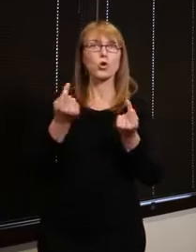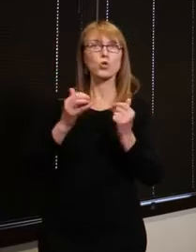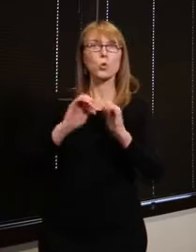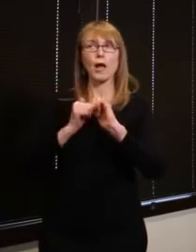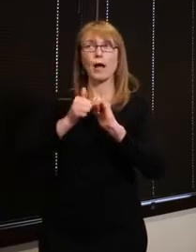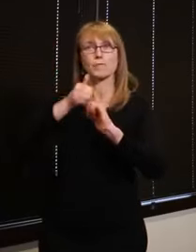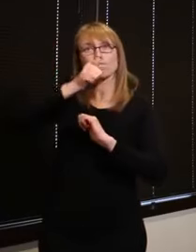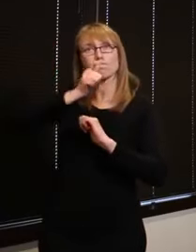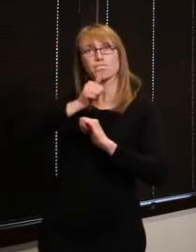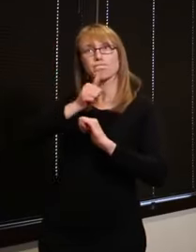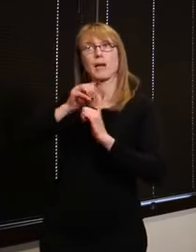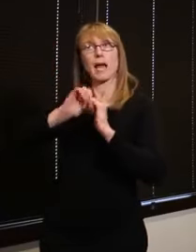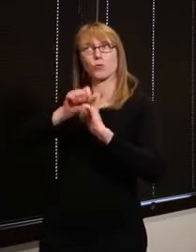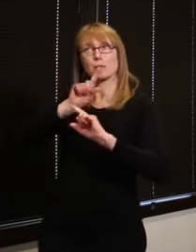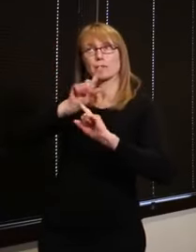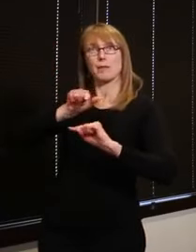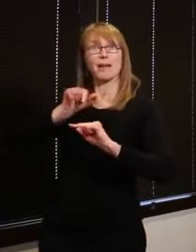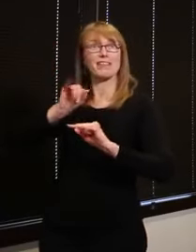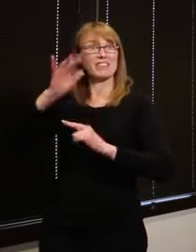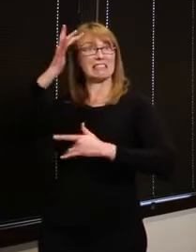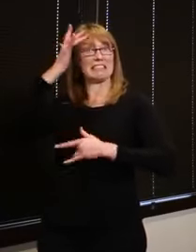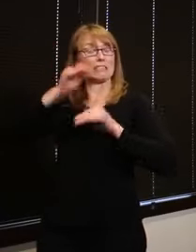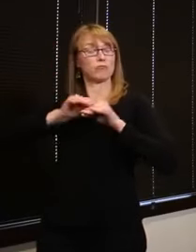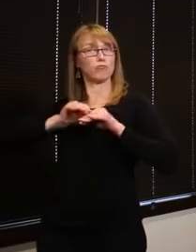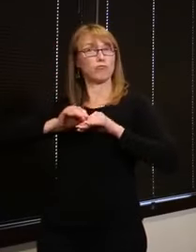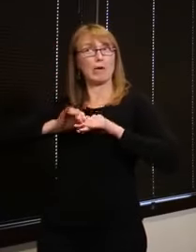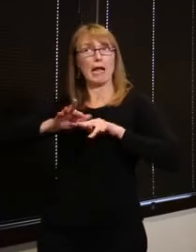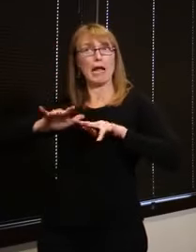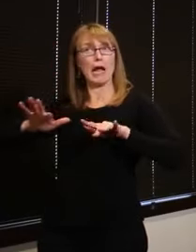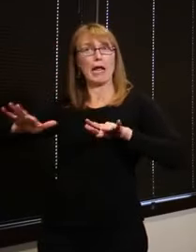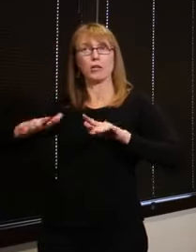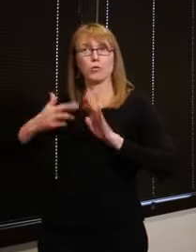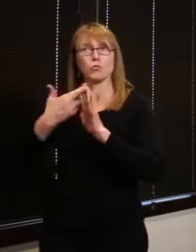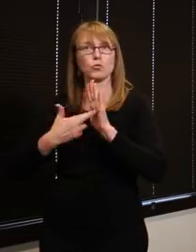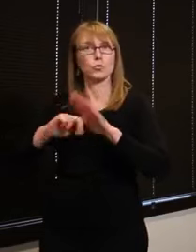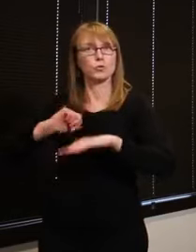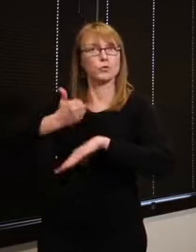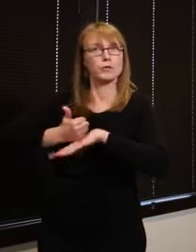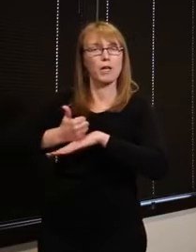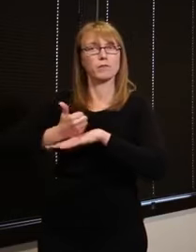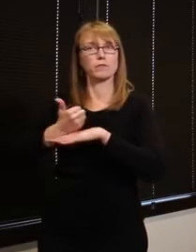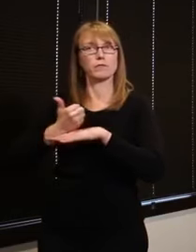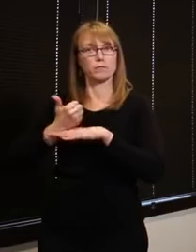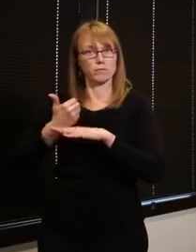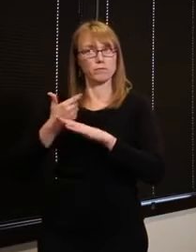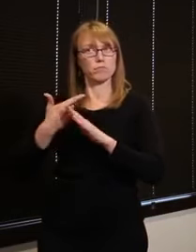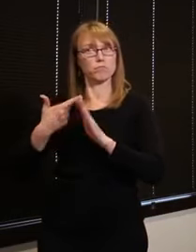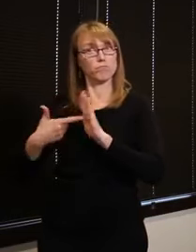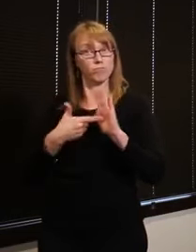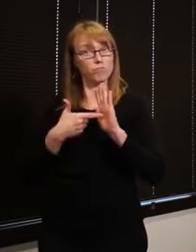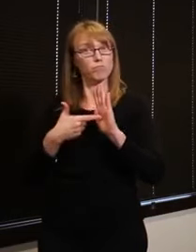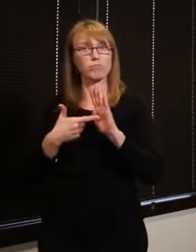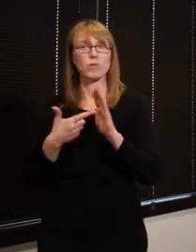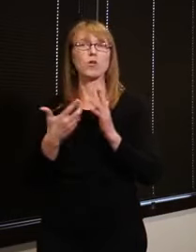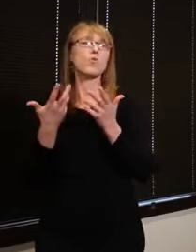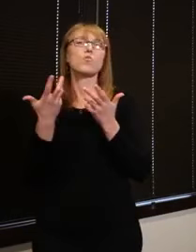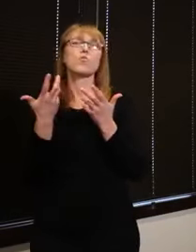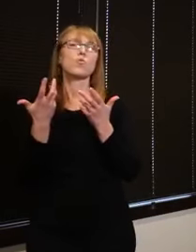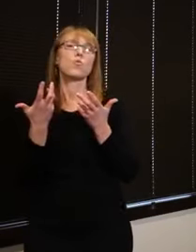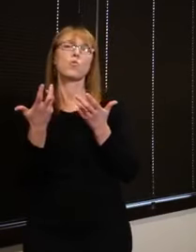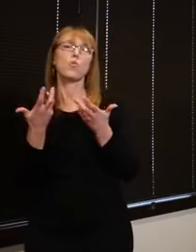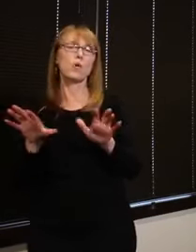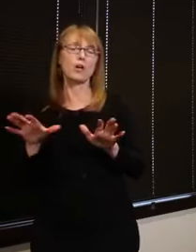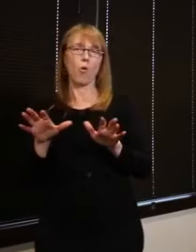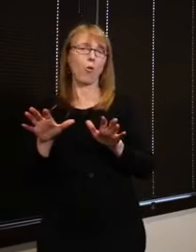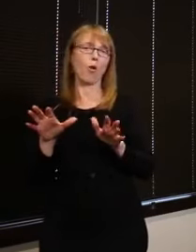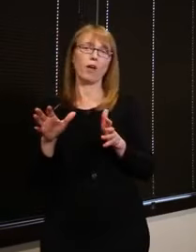past and end up with the results of the past because we've moved too fast, too soon. And with that, I